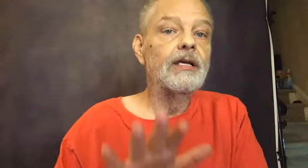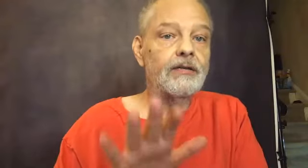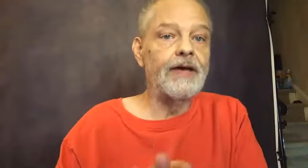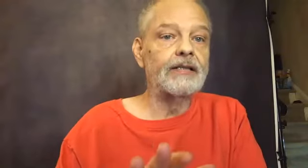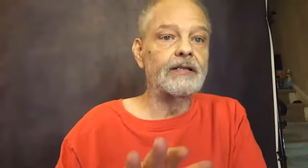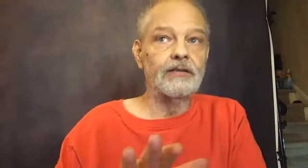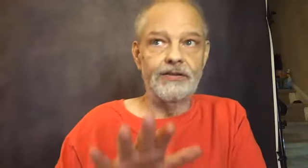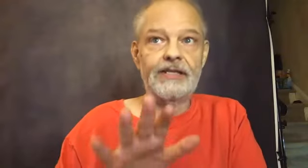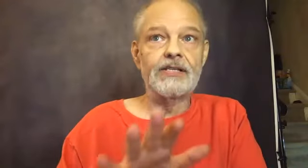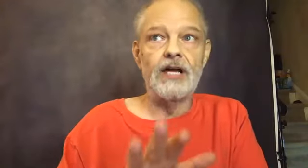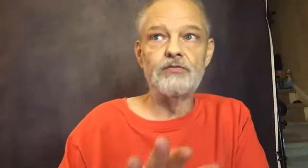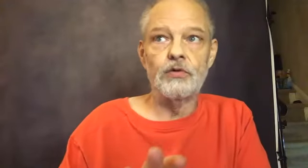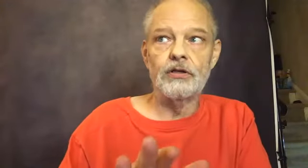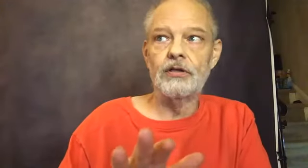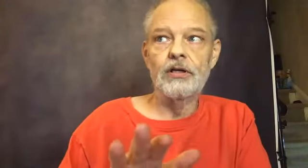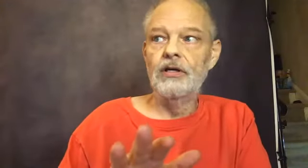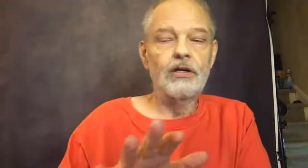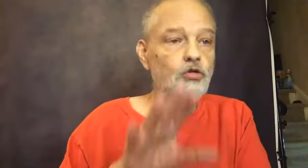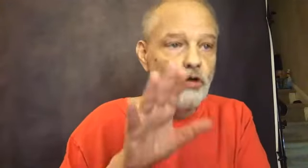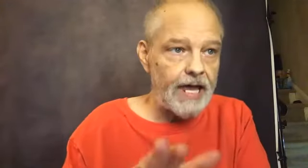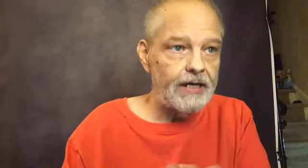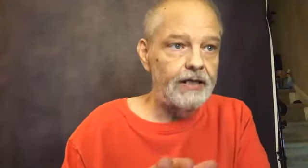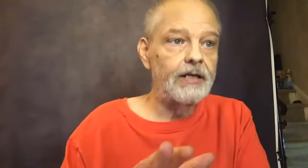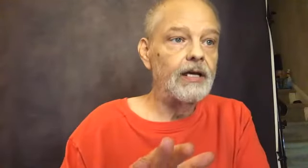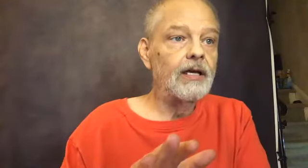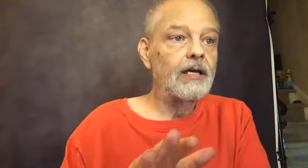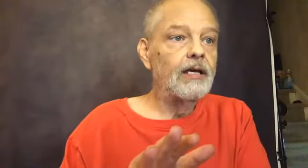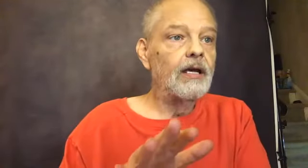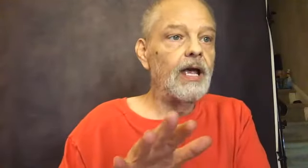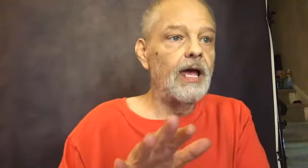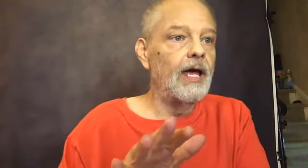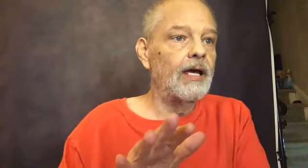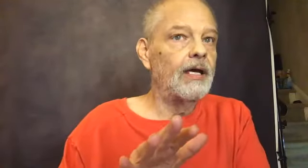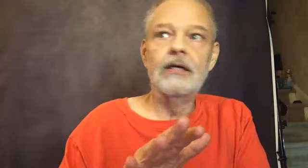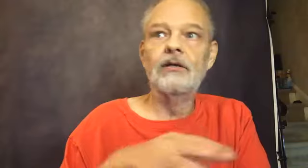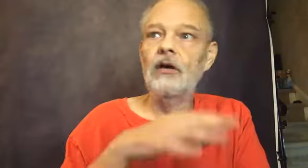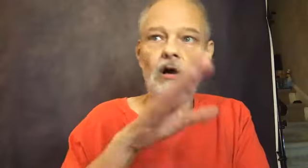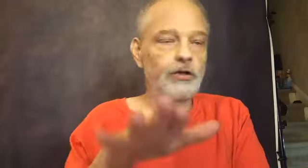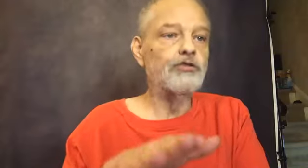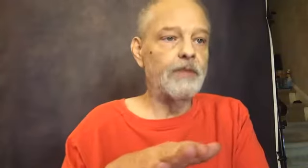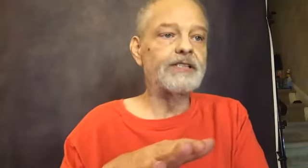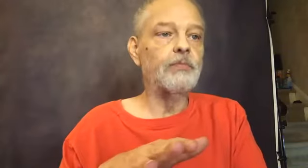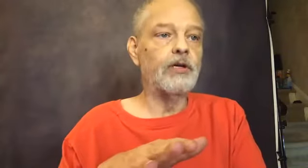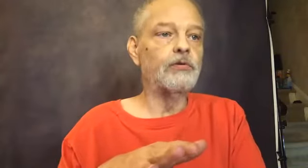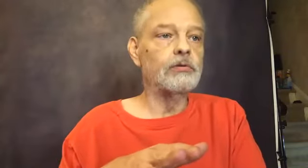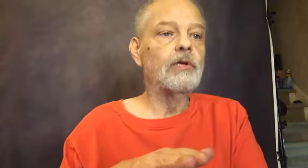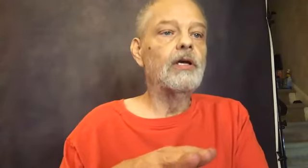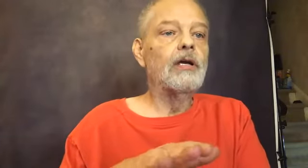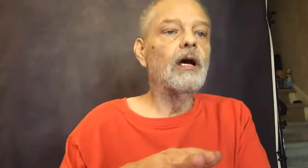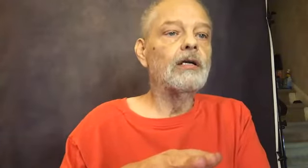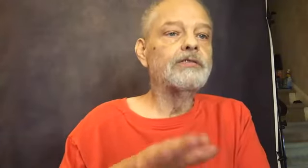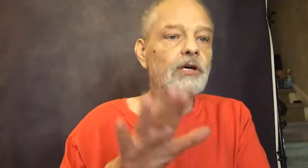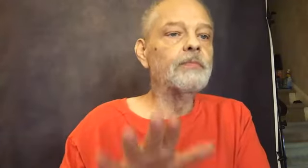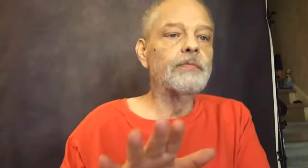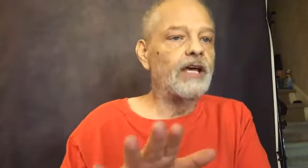The fact that these signs were created and are used by some people. Some deaf